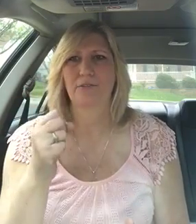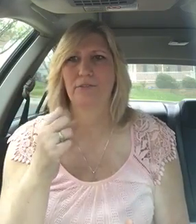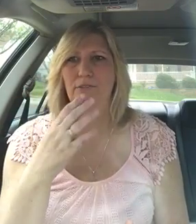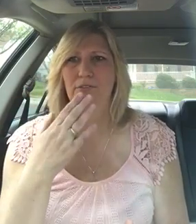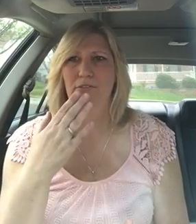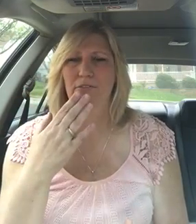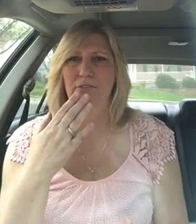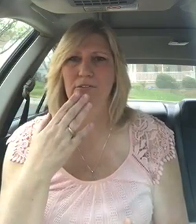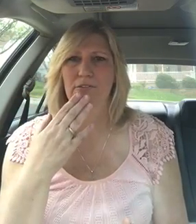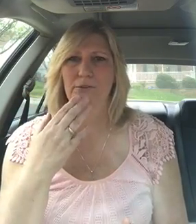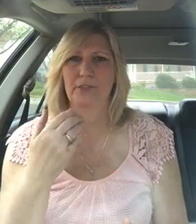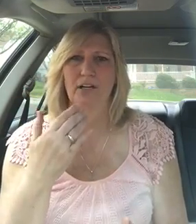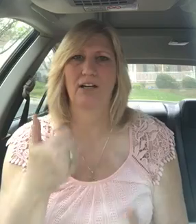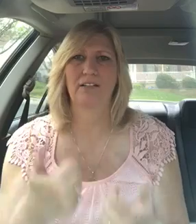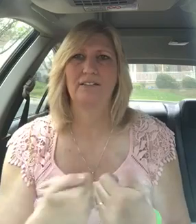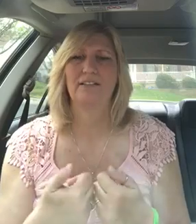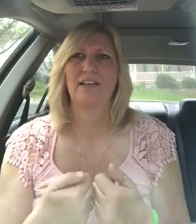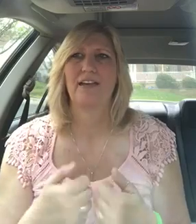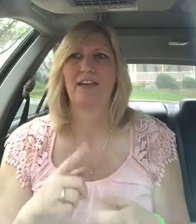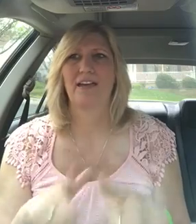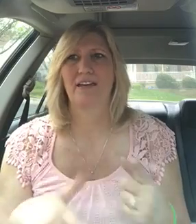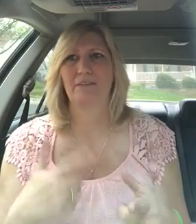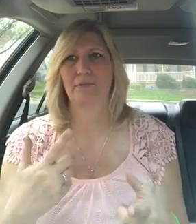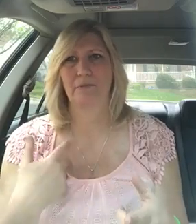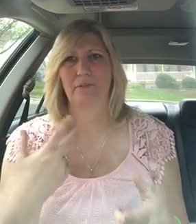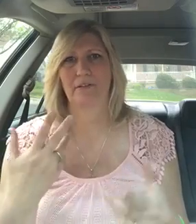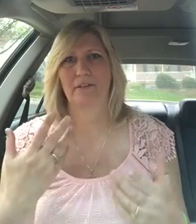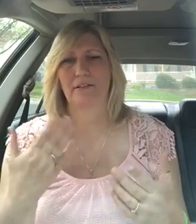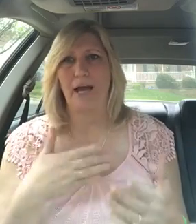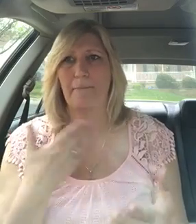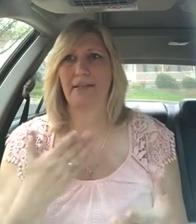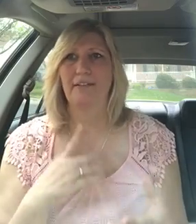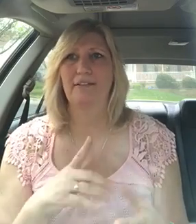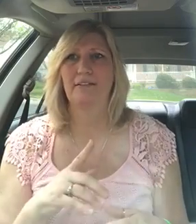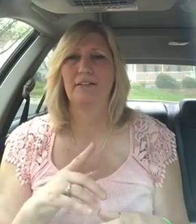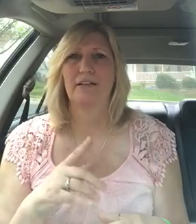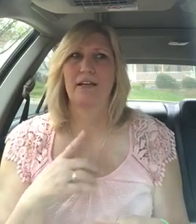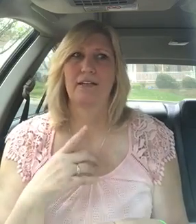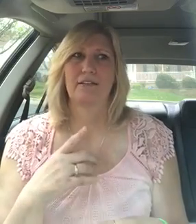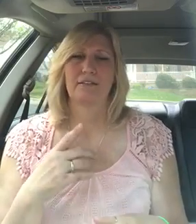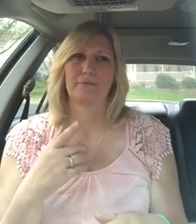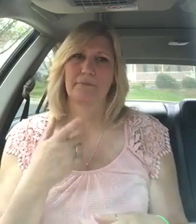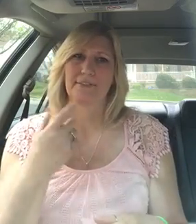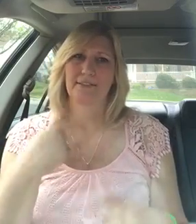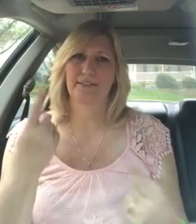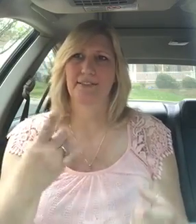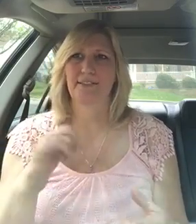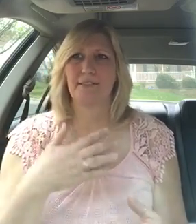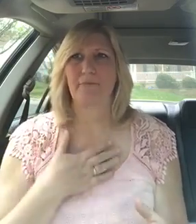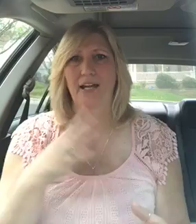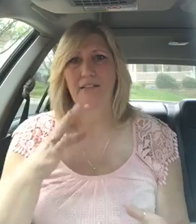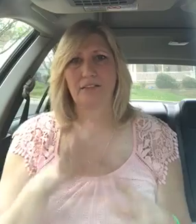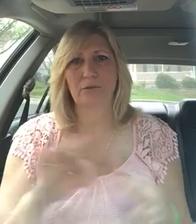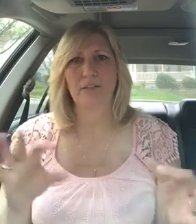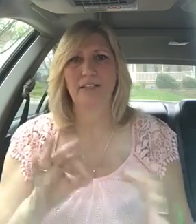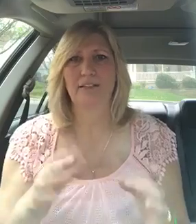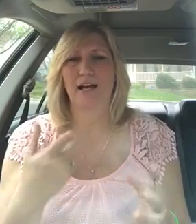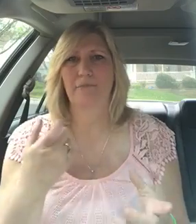school sweetheart, and we were happy. Since this is my story, I'm just